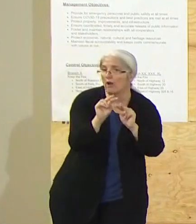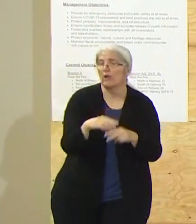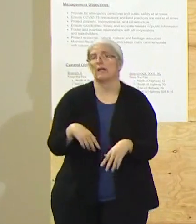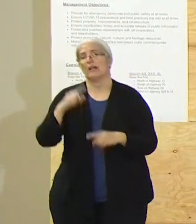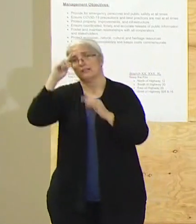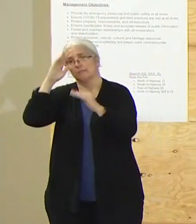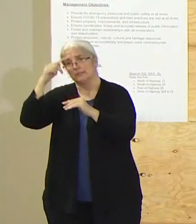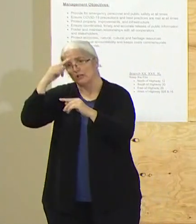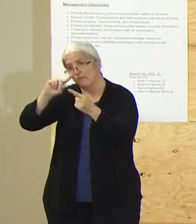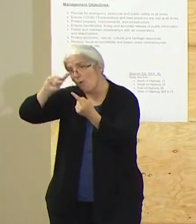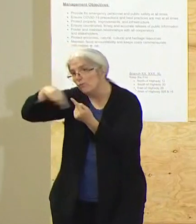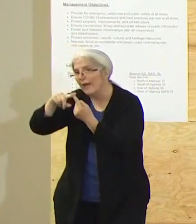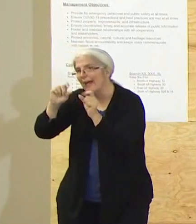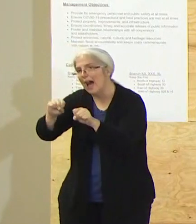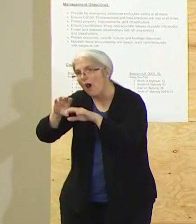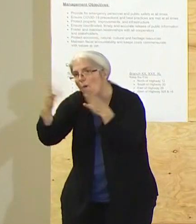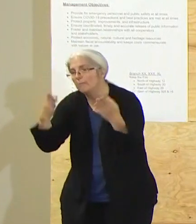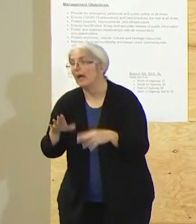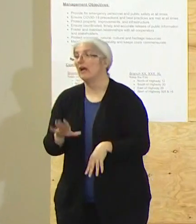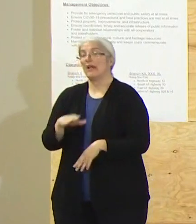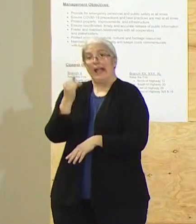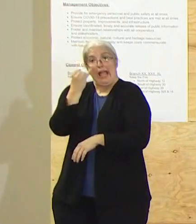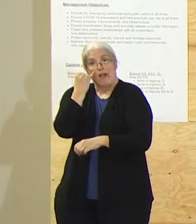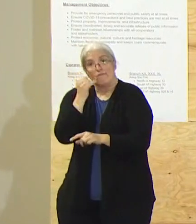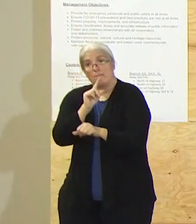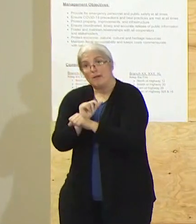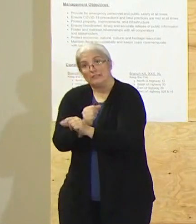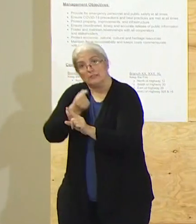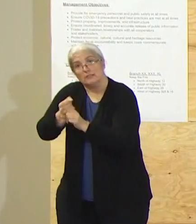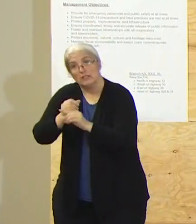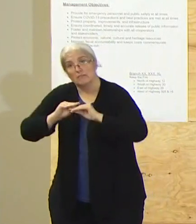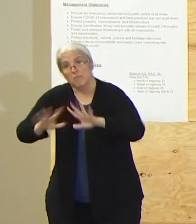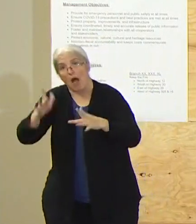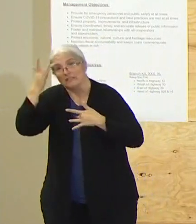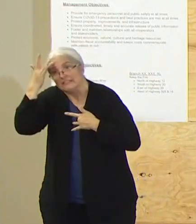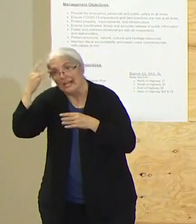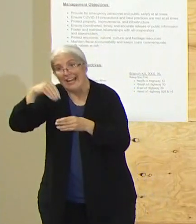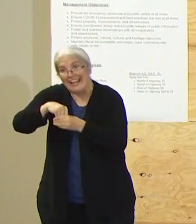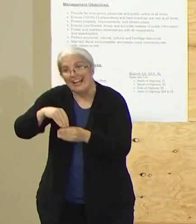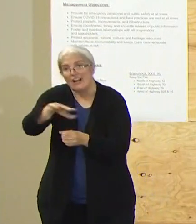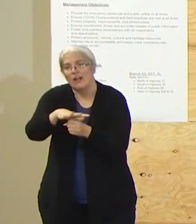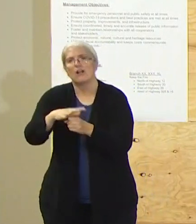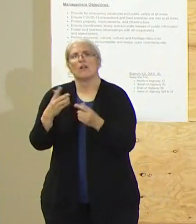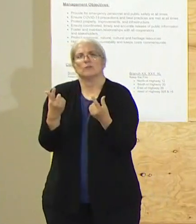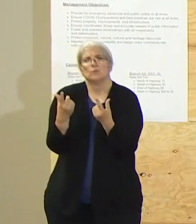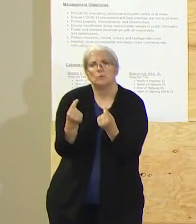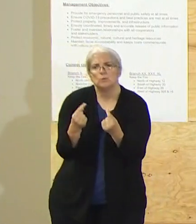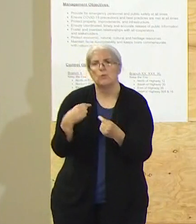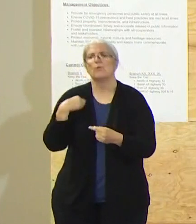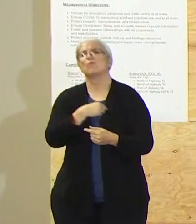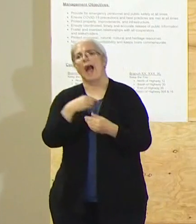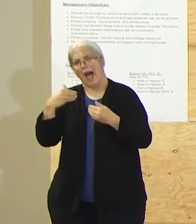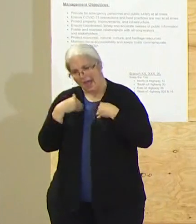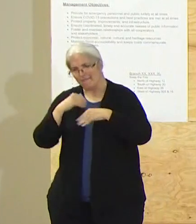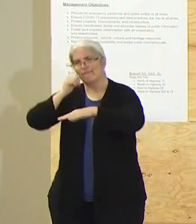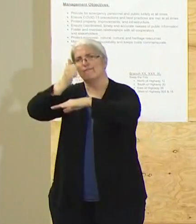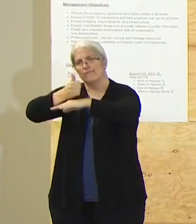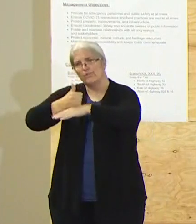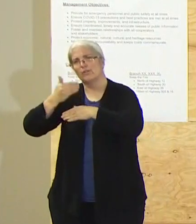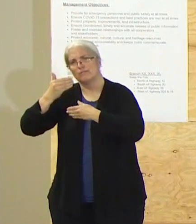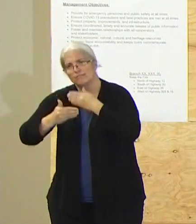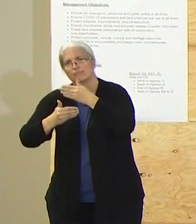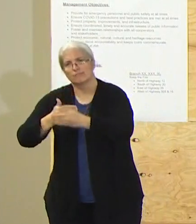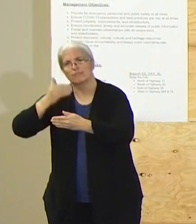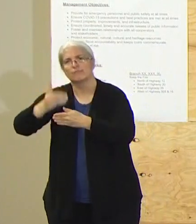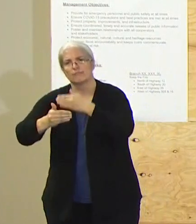a school. We talked about the partnerships with contact tracers and local health officers working with the school districts in this space. We